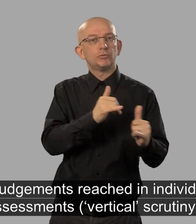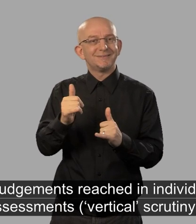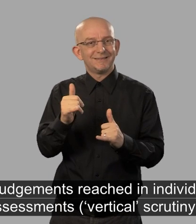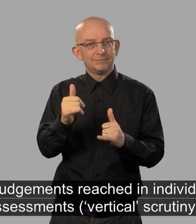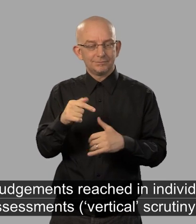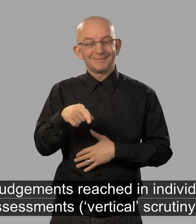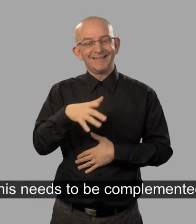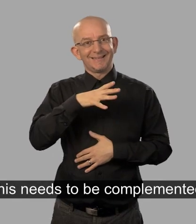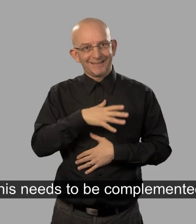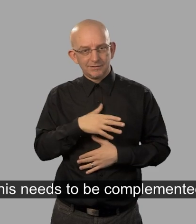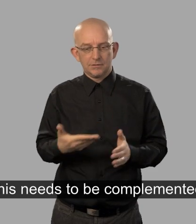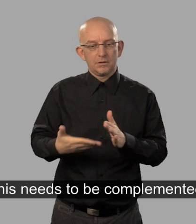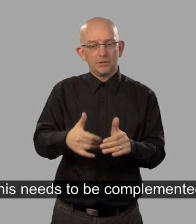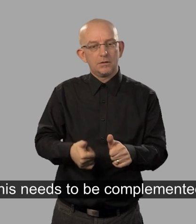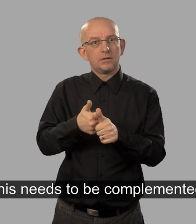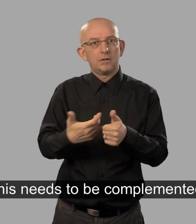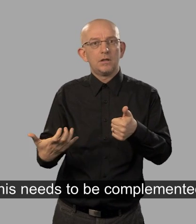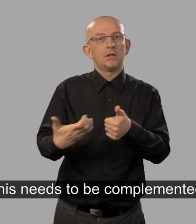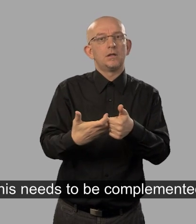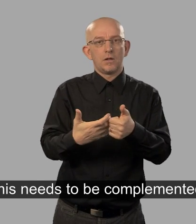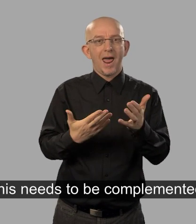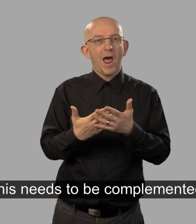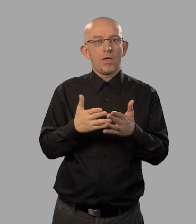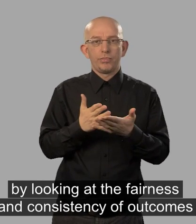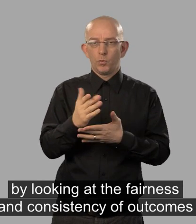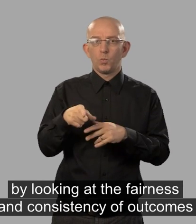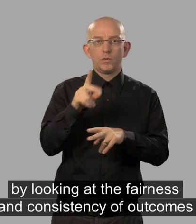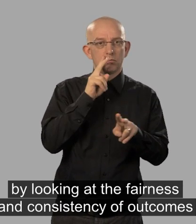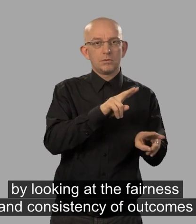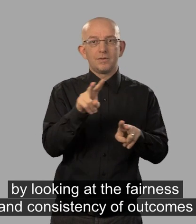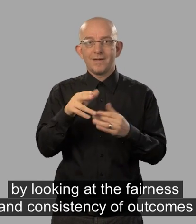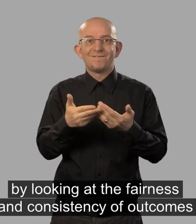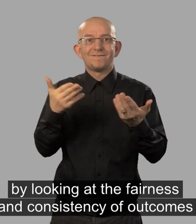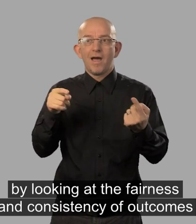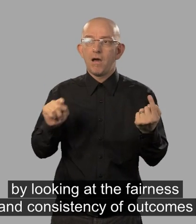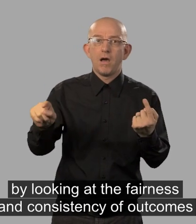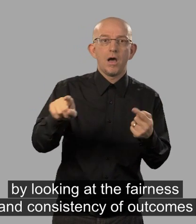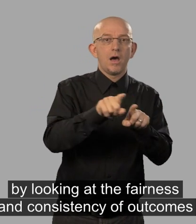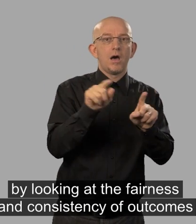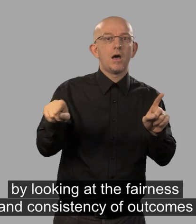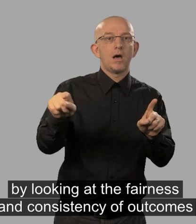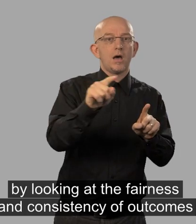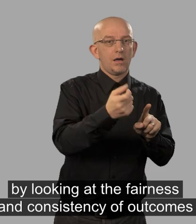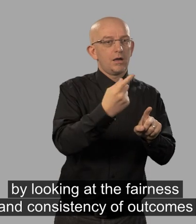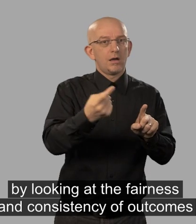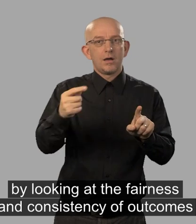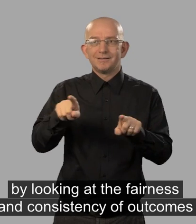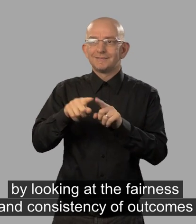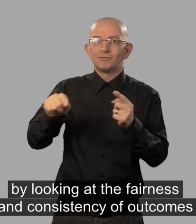at the fairness and consistency of outcomes across cases with similar impacts